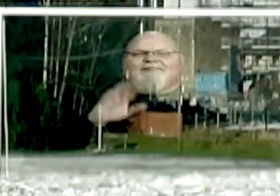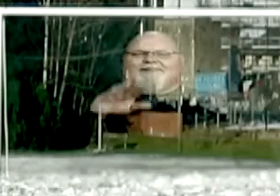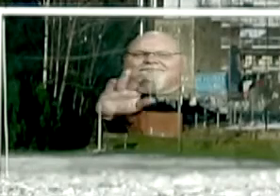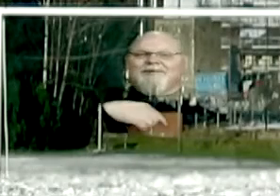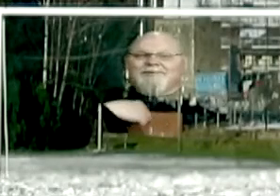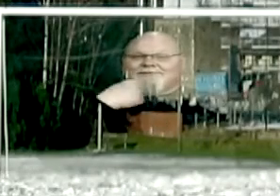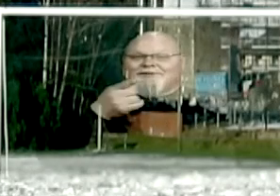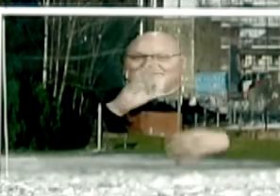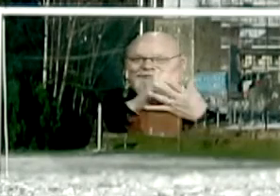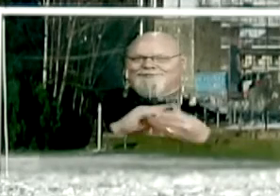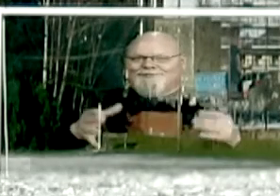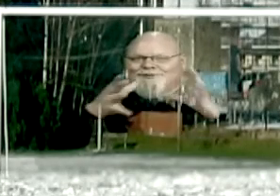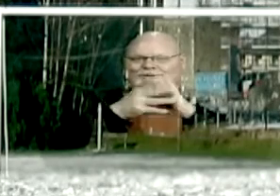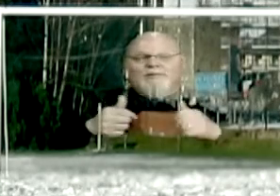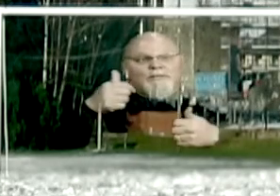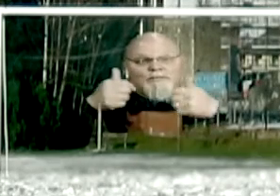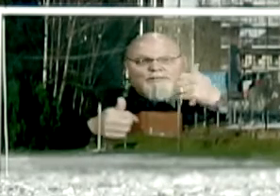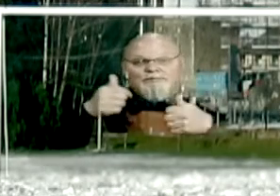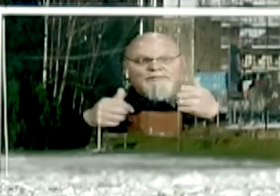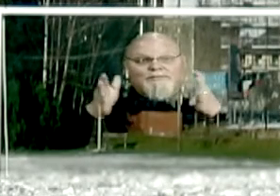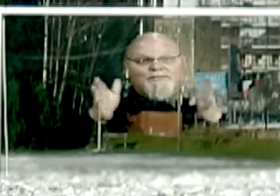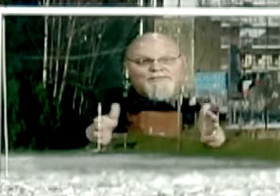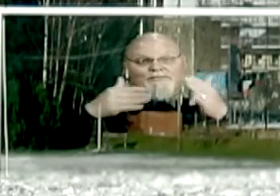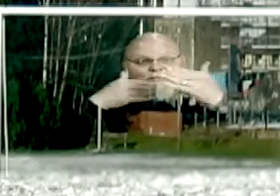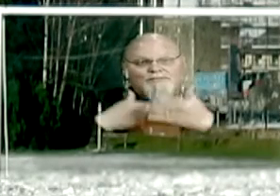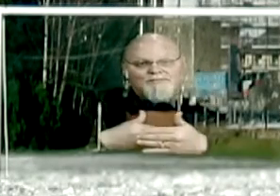Hi, I want to tell you a story called Which Room?